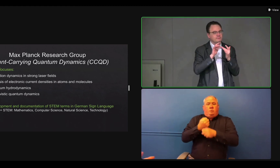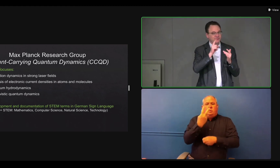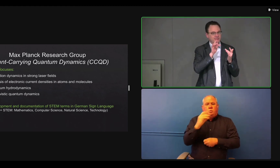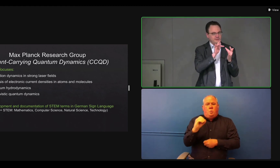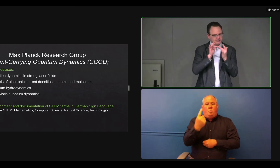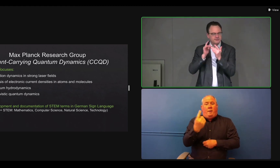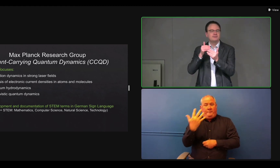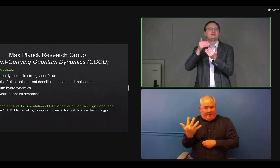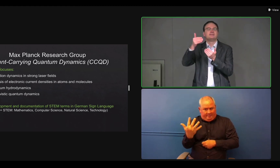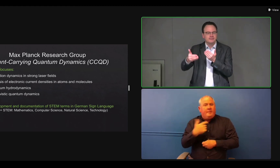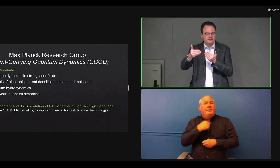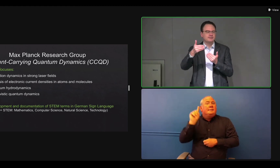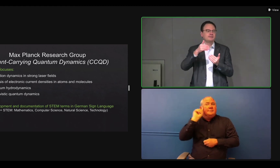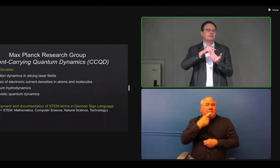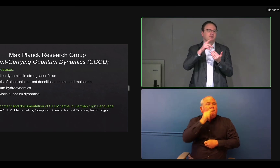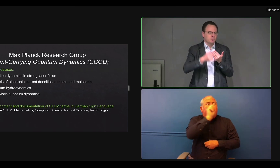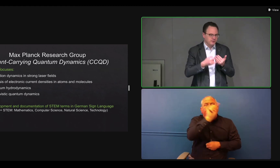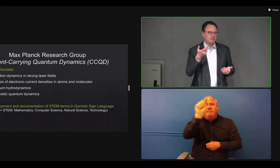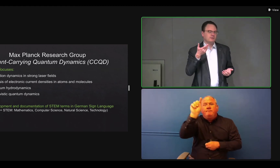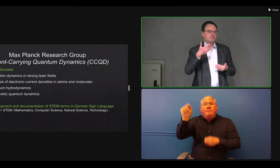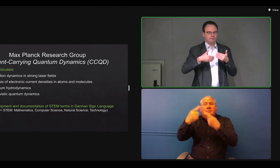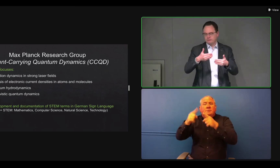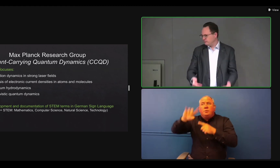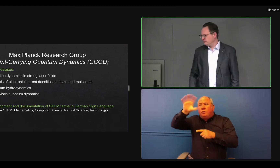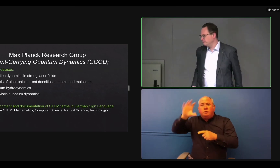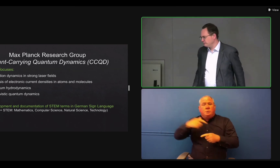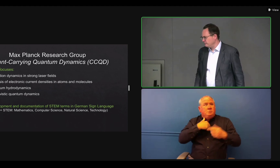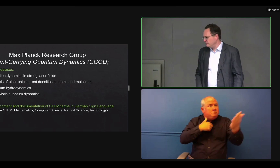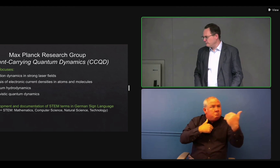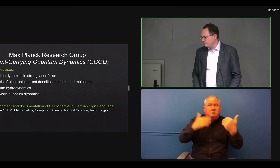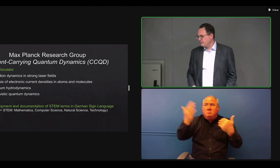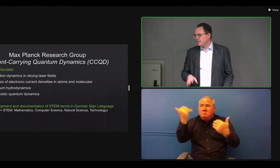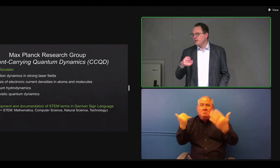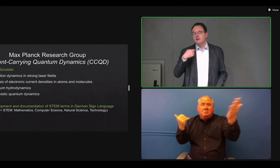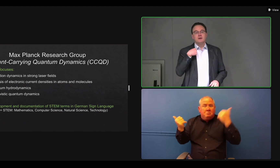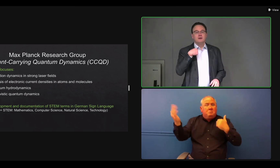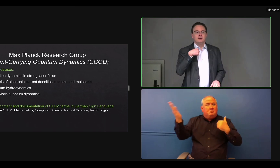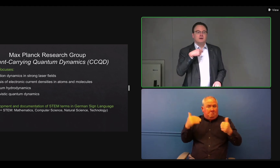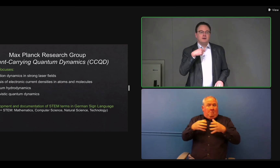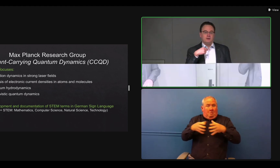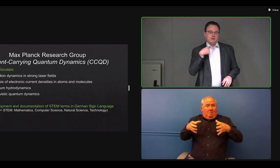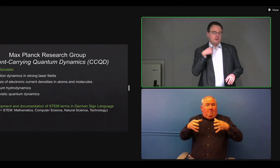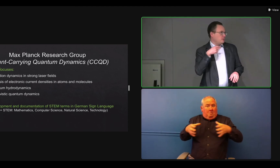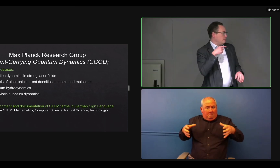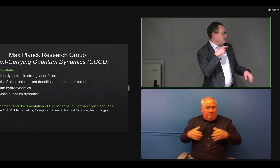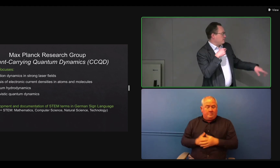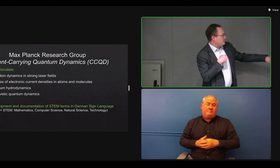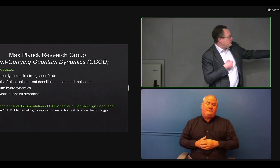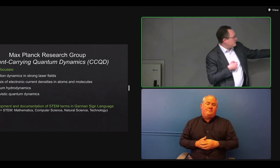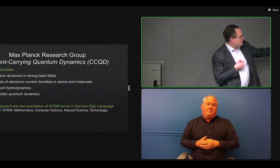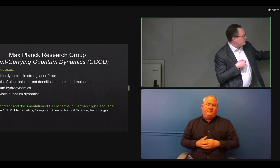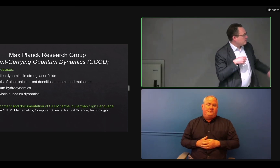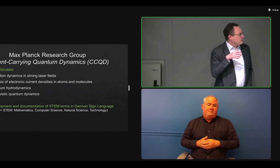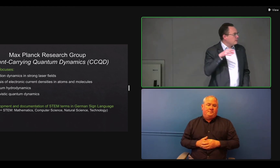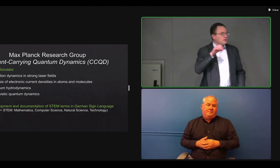ground. So in 2015, I began reaching out to colleagues, deaf colleagues, and from there